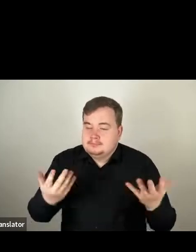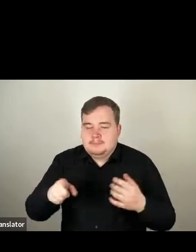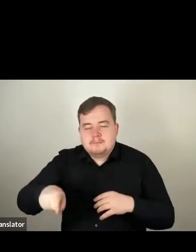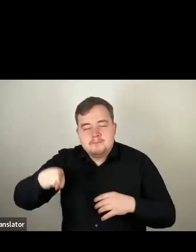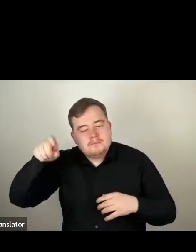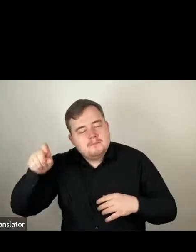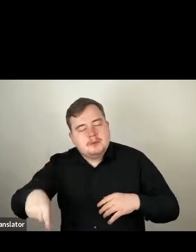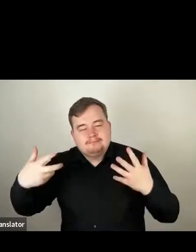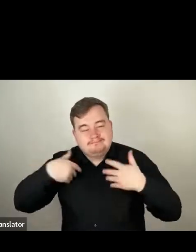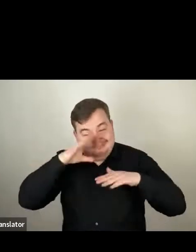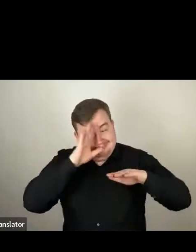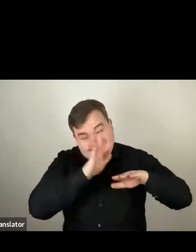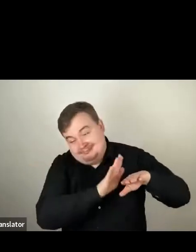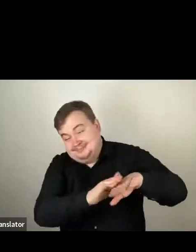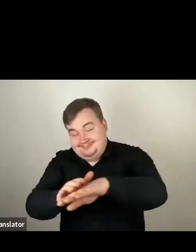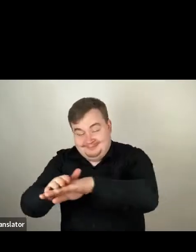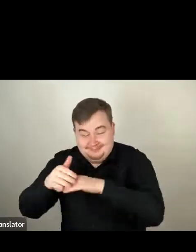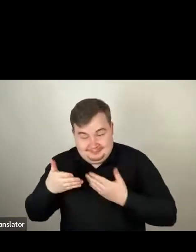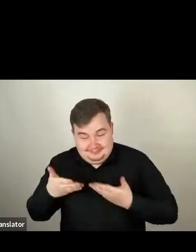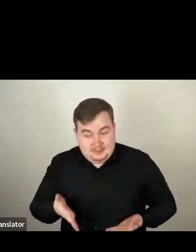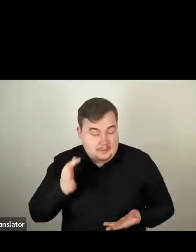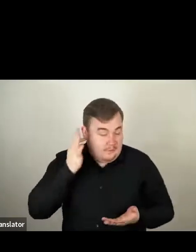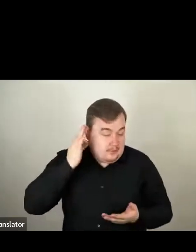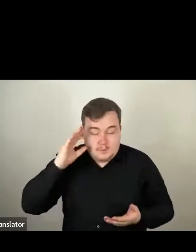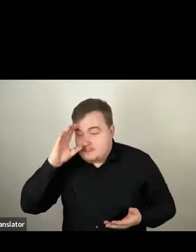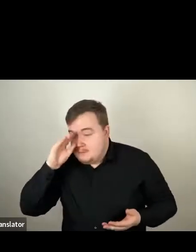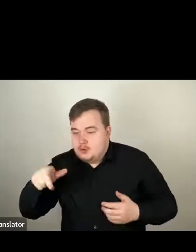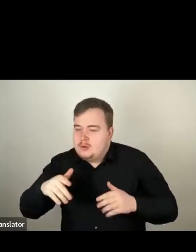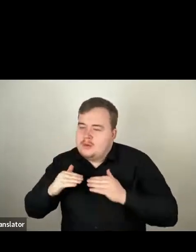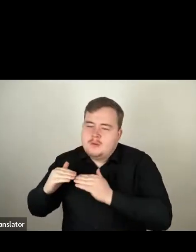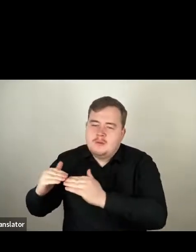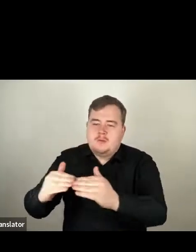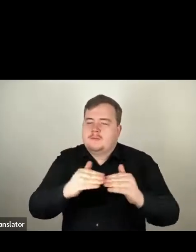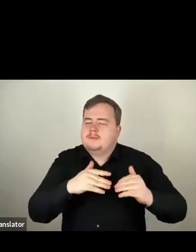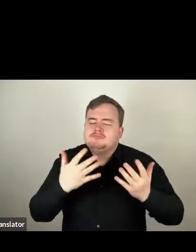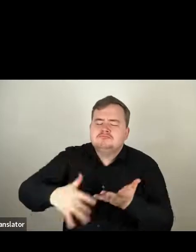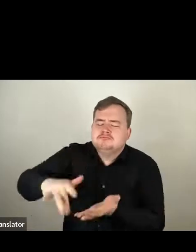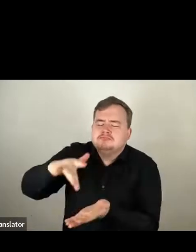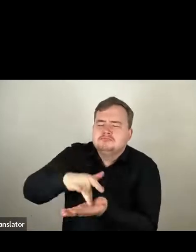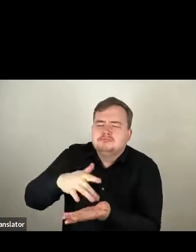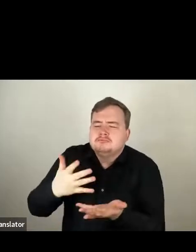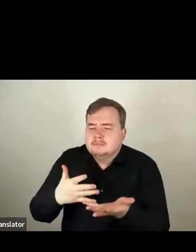equality in parliaments. But I would first like to send my best